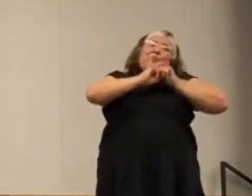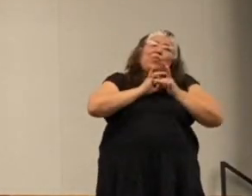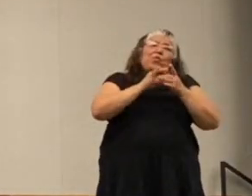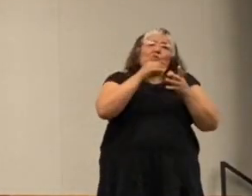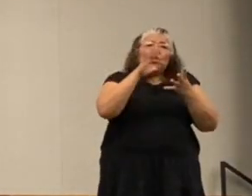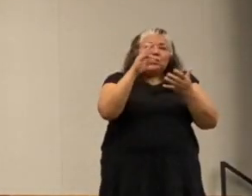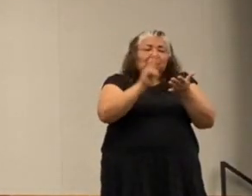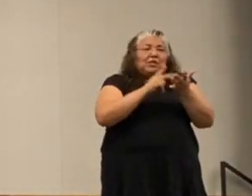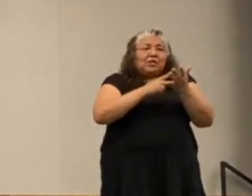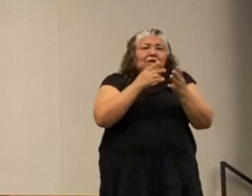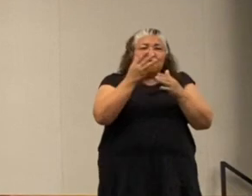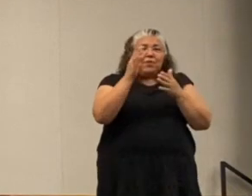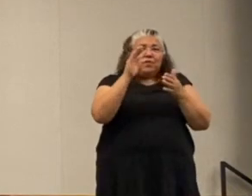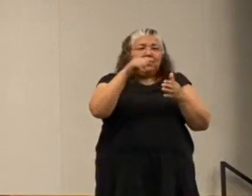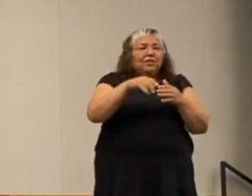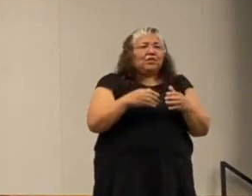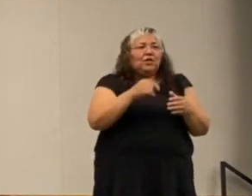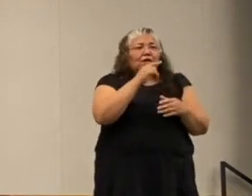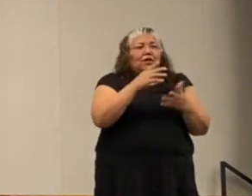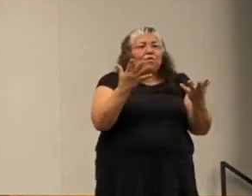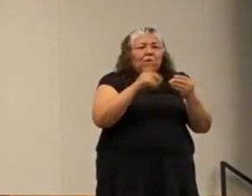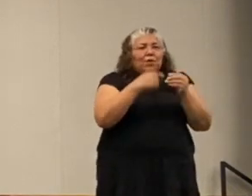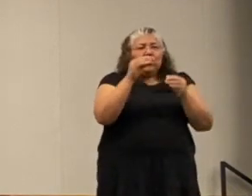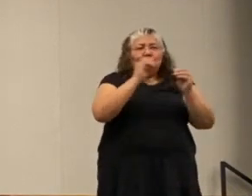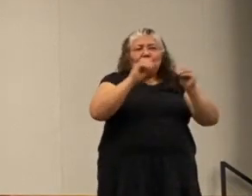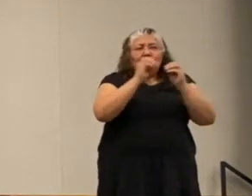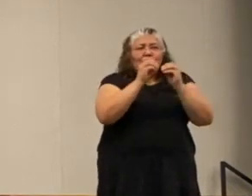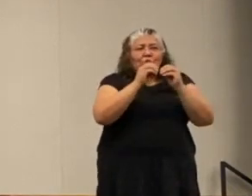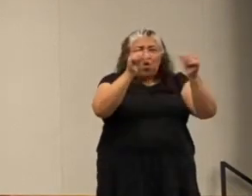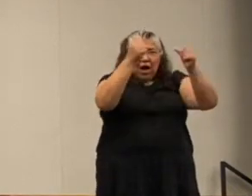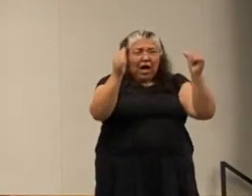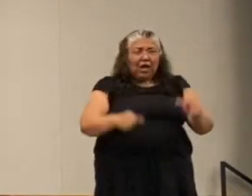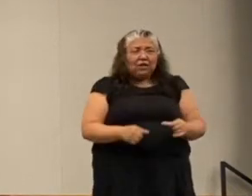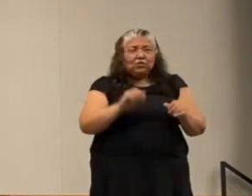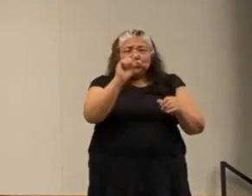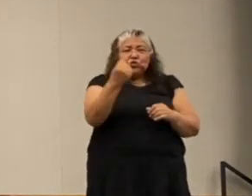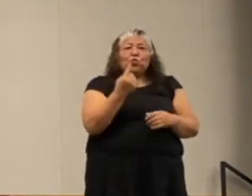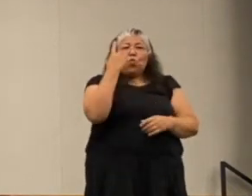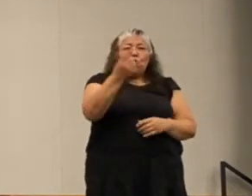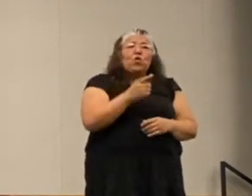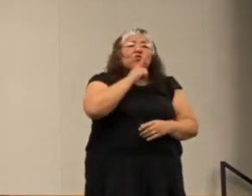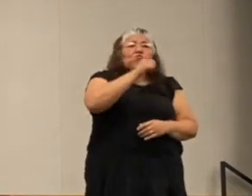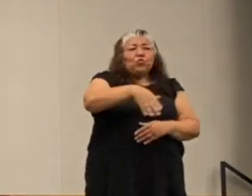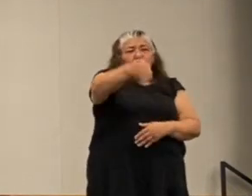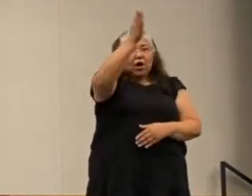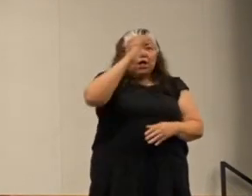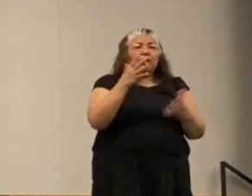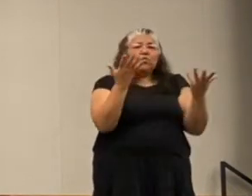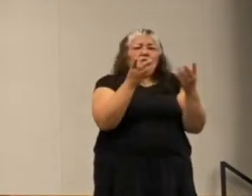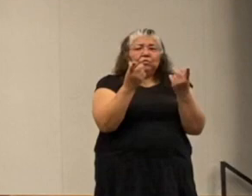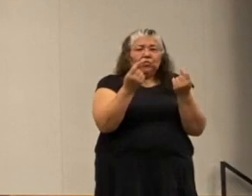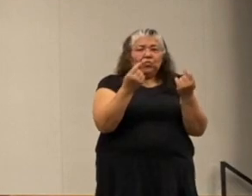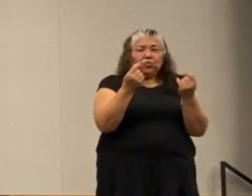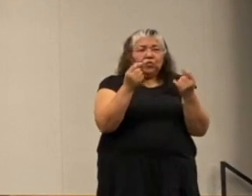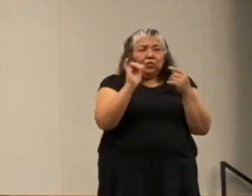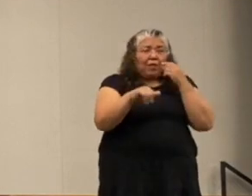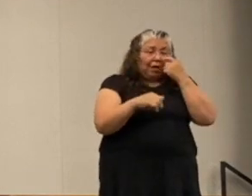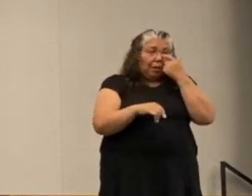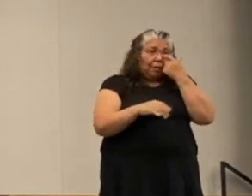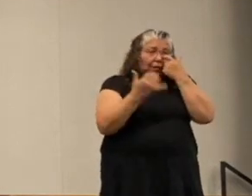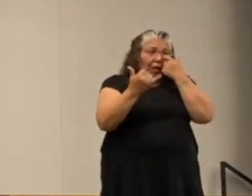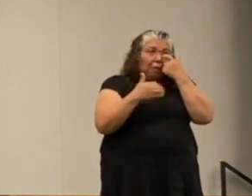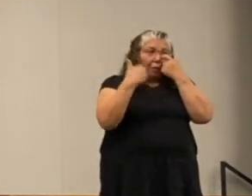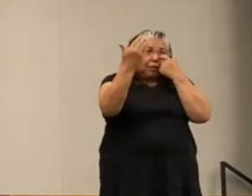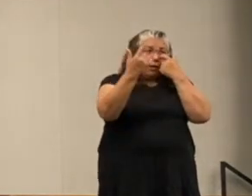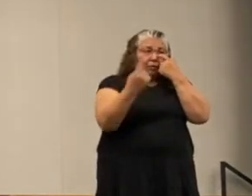devil to flee from you? Then how about no more idols if we serve the one true God? How about we do that? Right? Let's go to